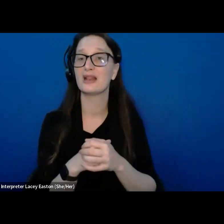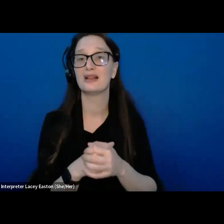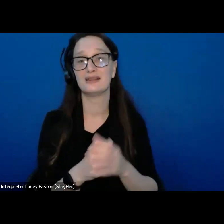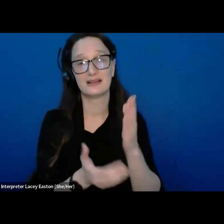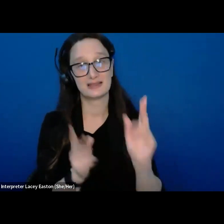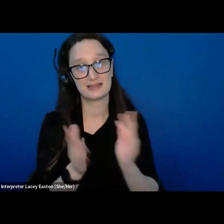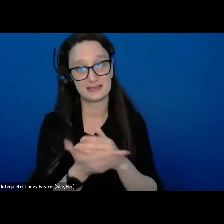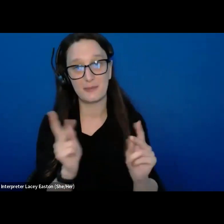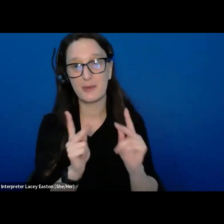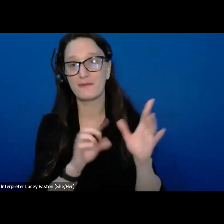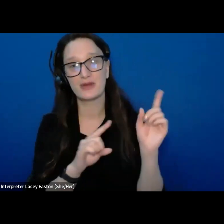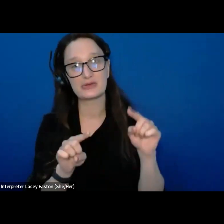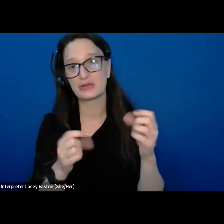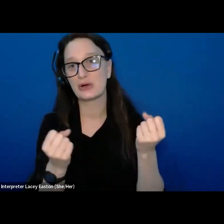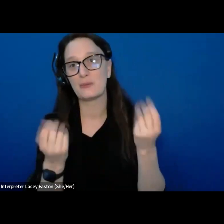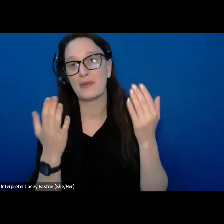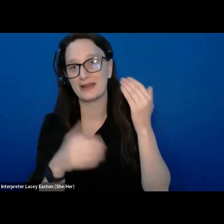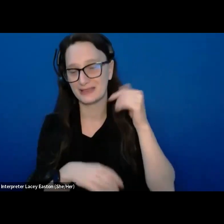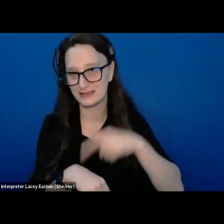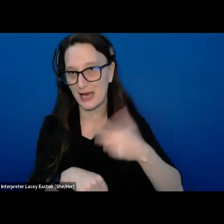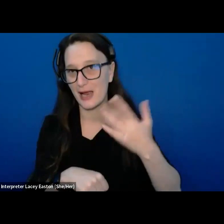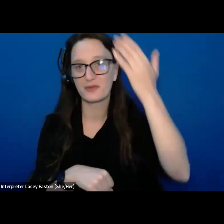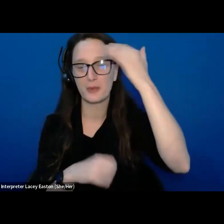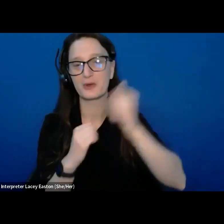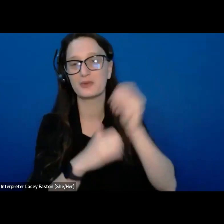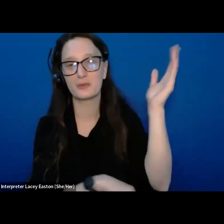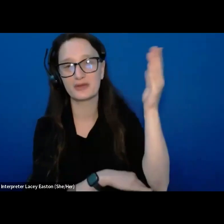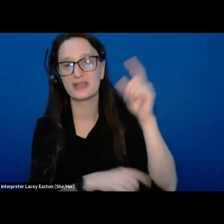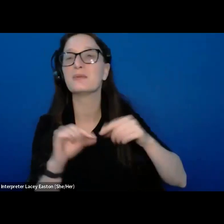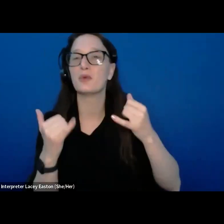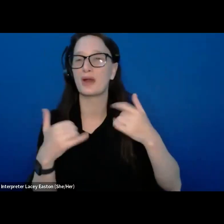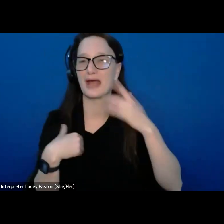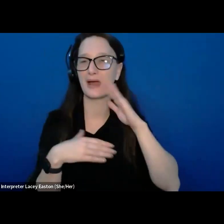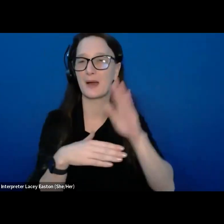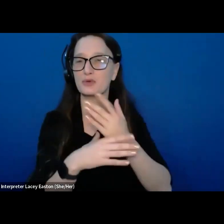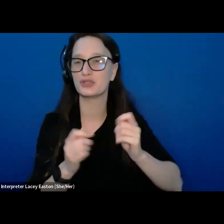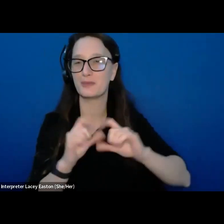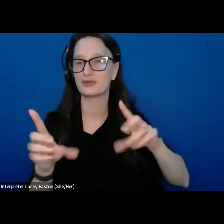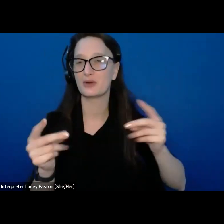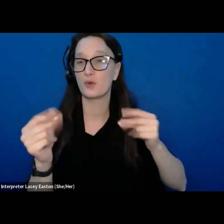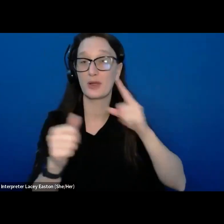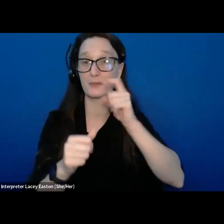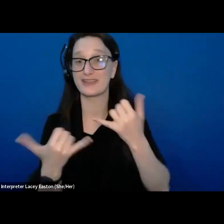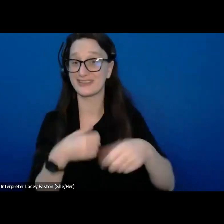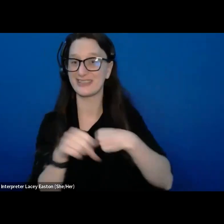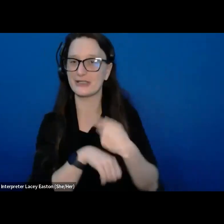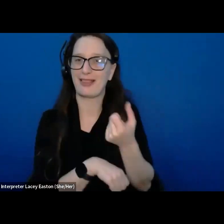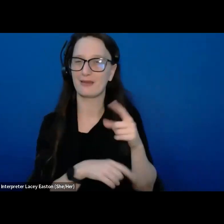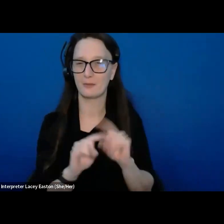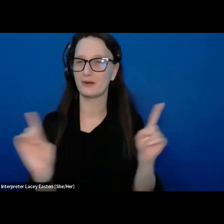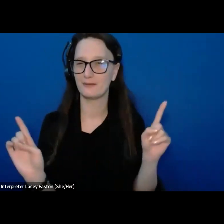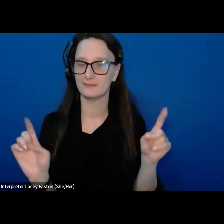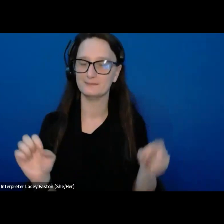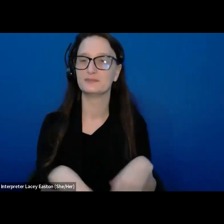they're very familiar with the presentation. But I'm going to share my screen real quickly because we did something different this year. We this time we did it